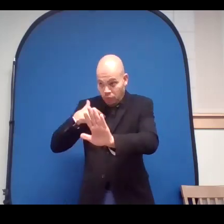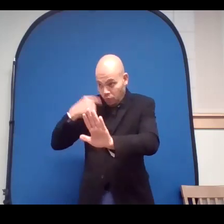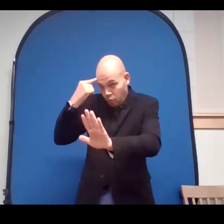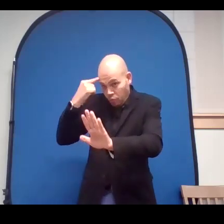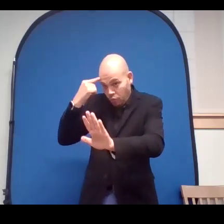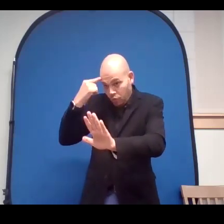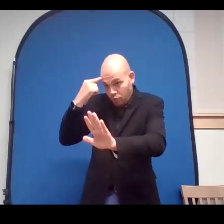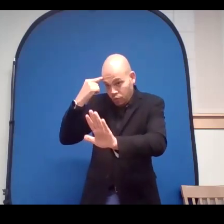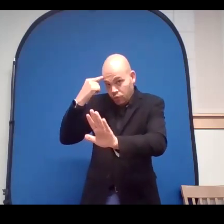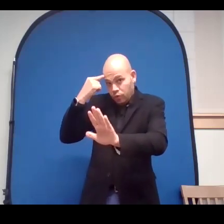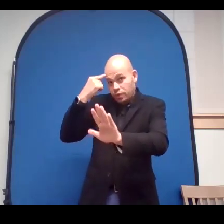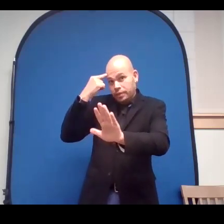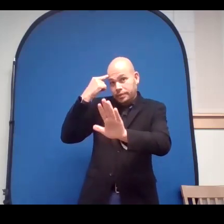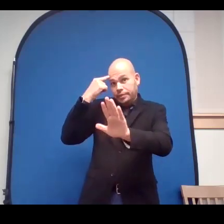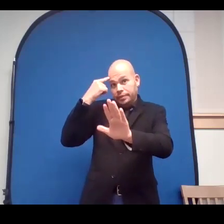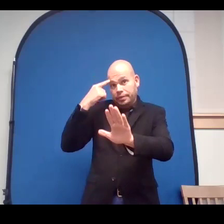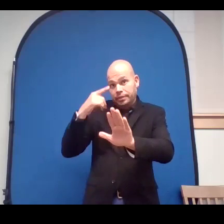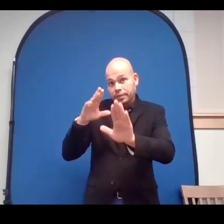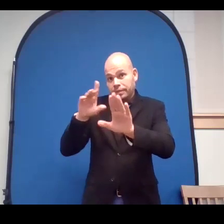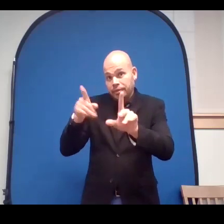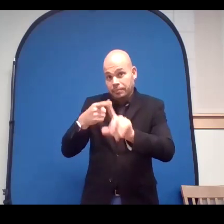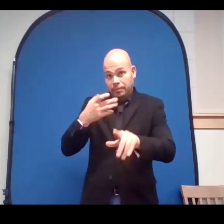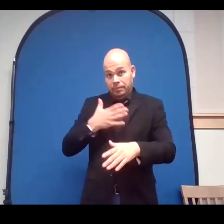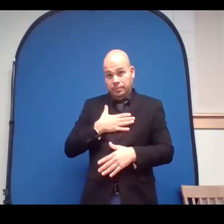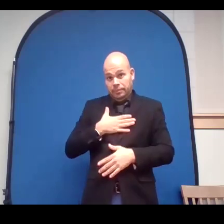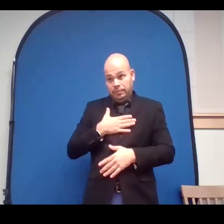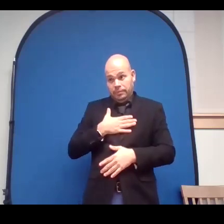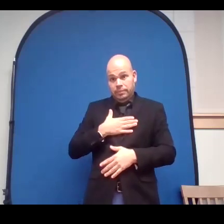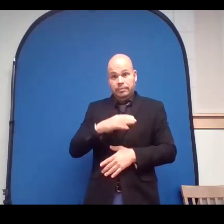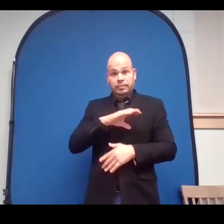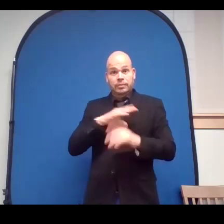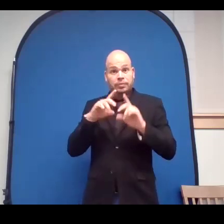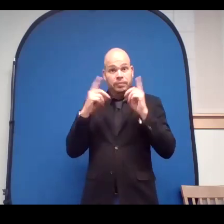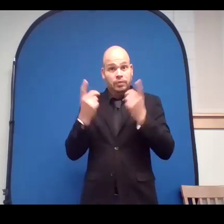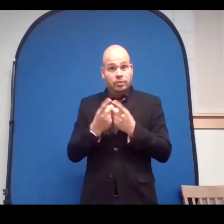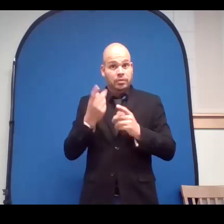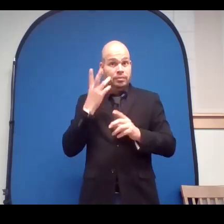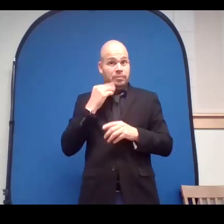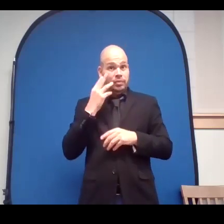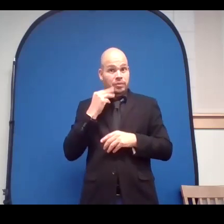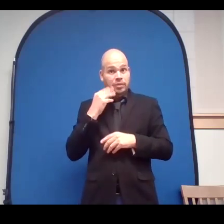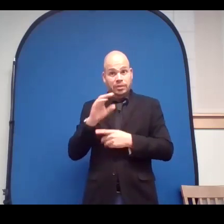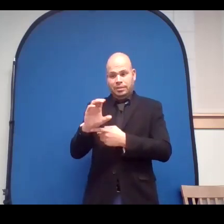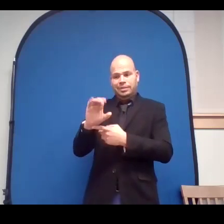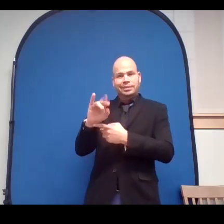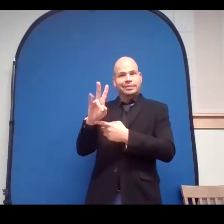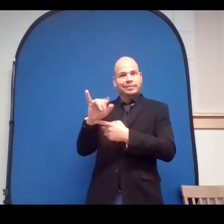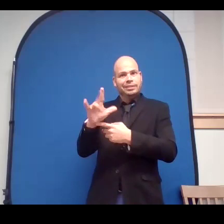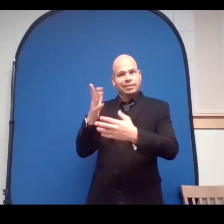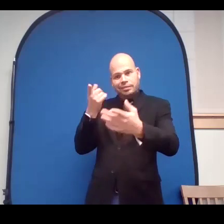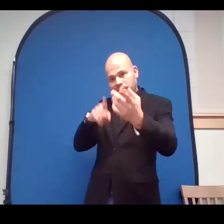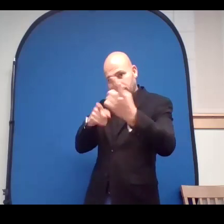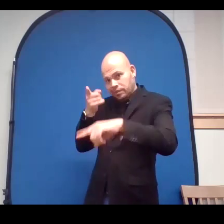through law enforcement training. It's a civil agreement between him and his family to have the firearms removed.